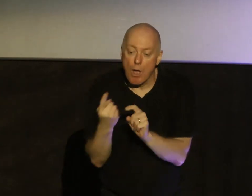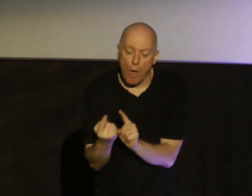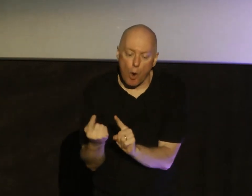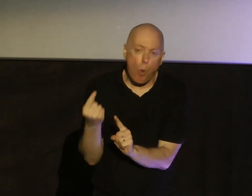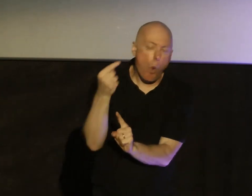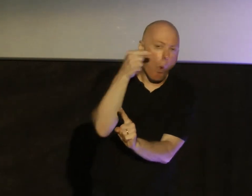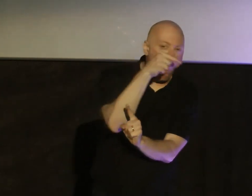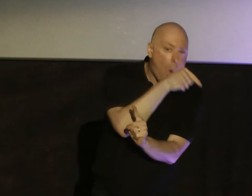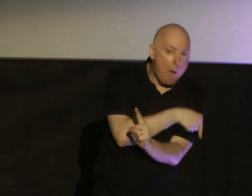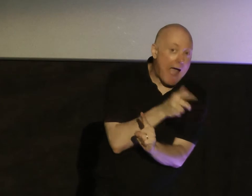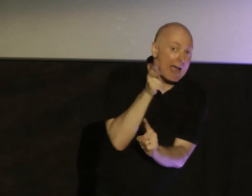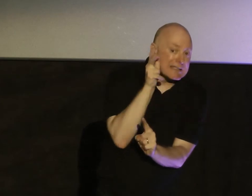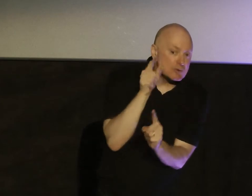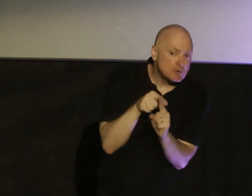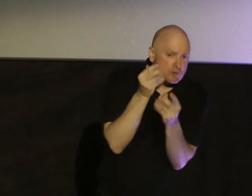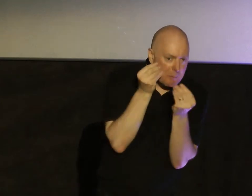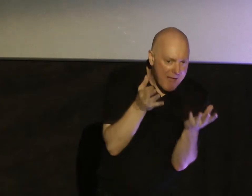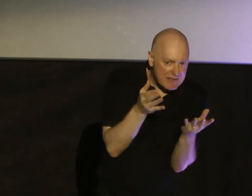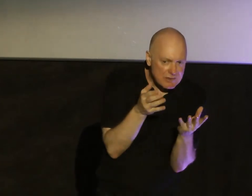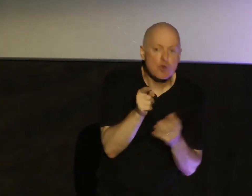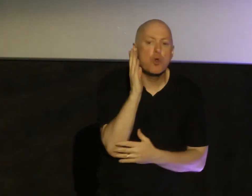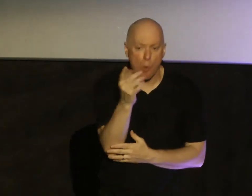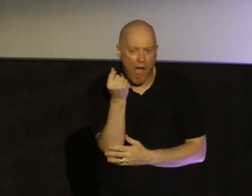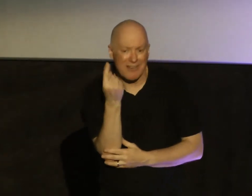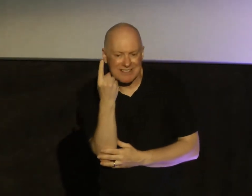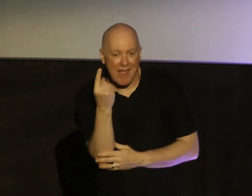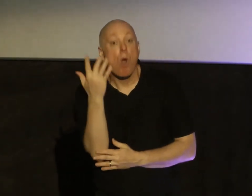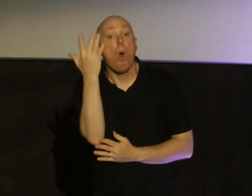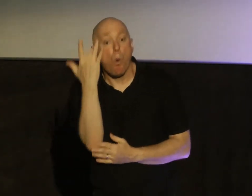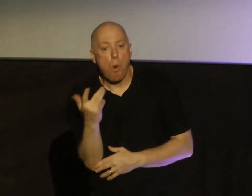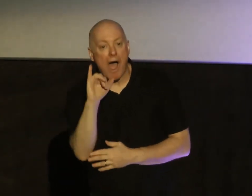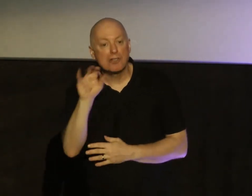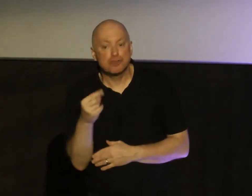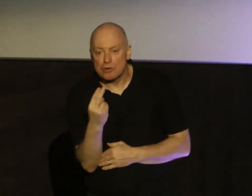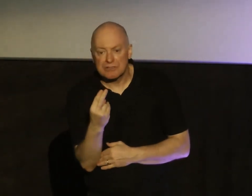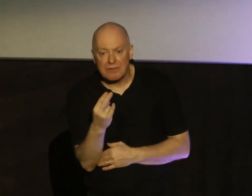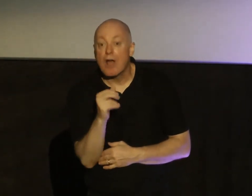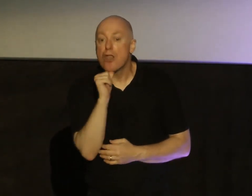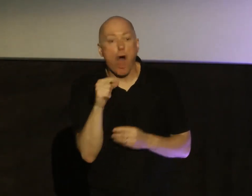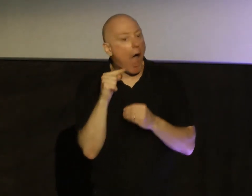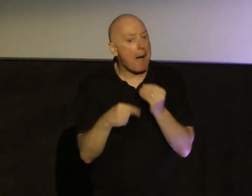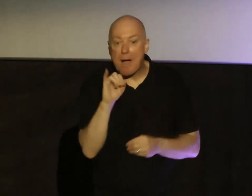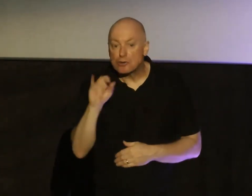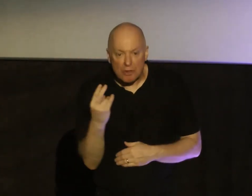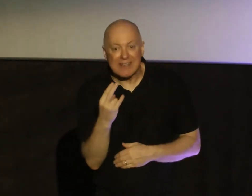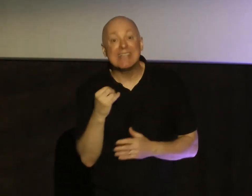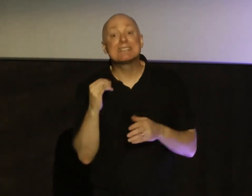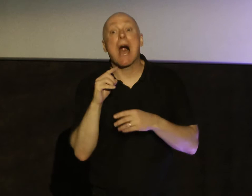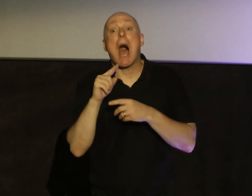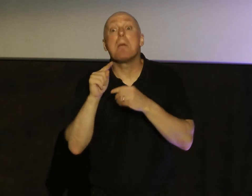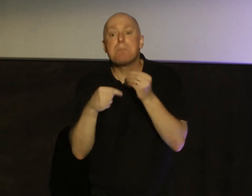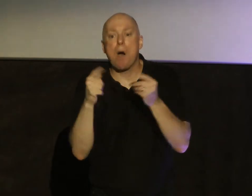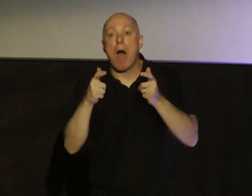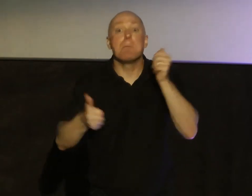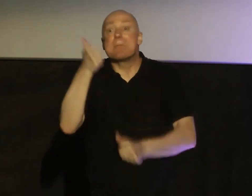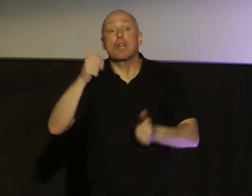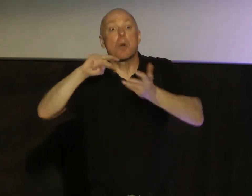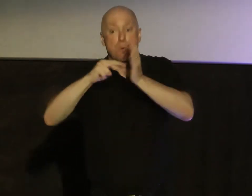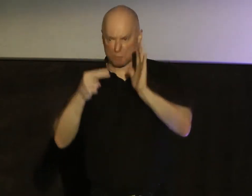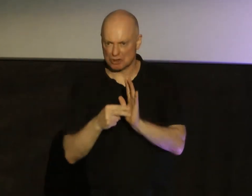messages, because you'll understand why Joseph is not about Joseph. It's about a grander purpose. But we